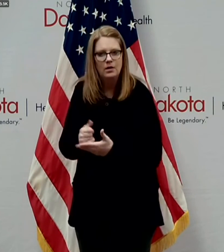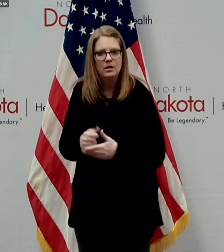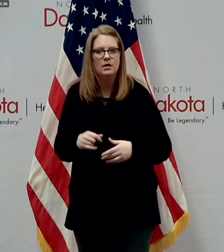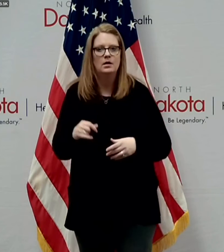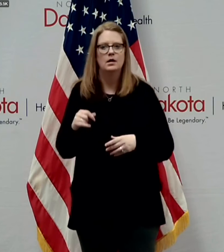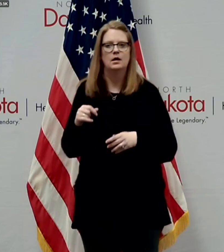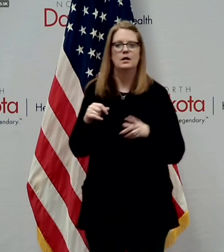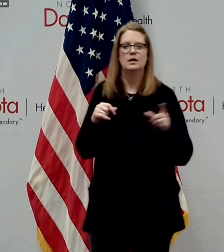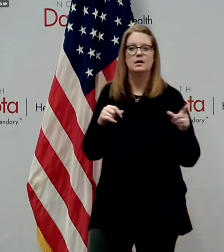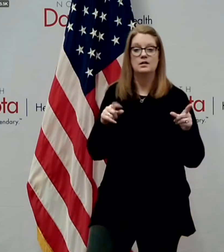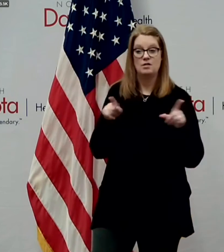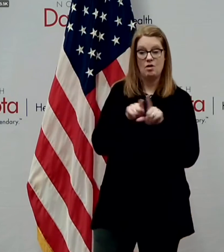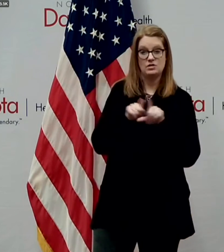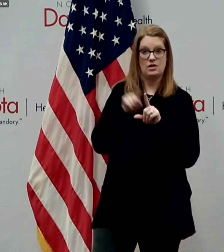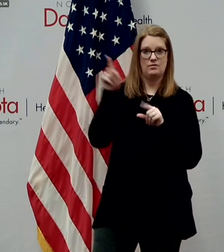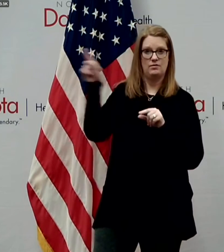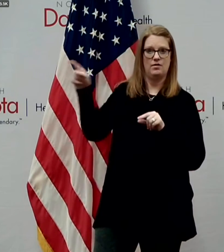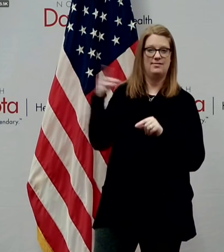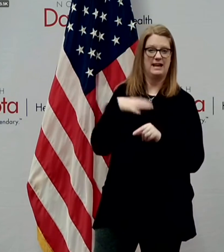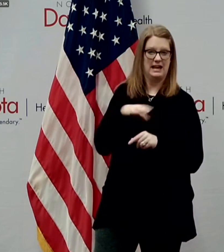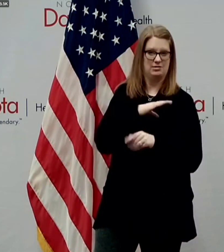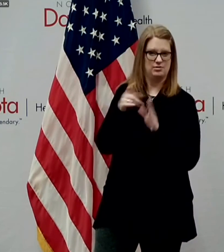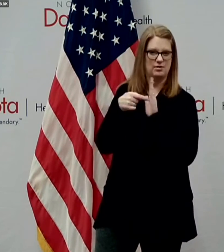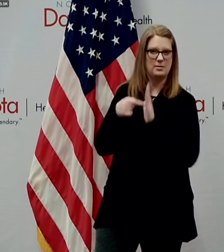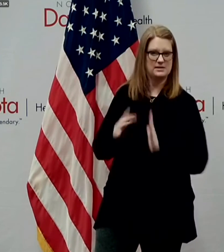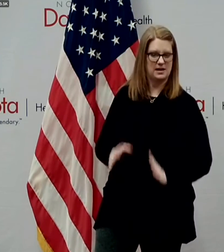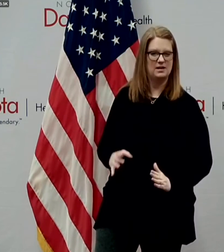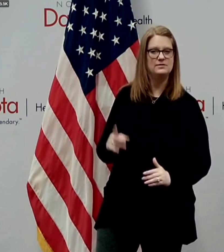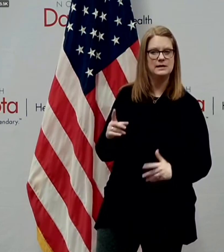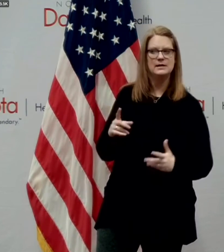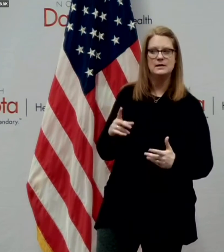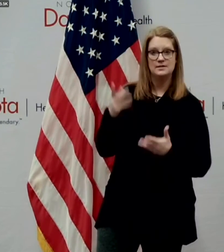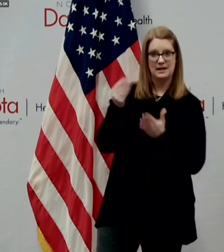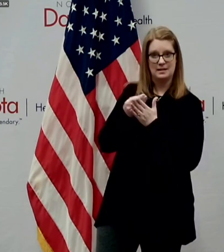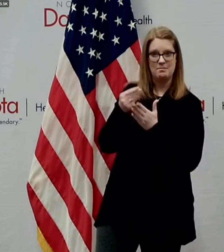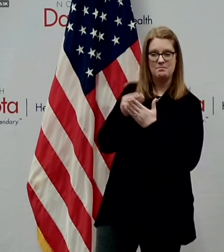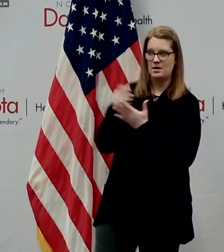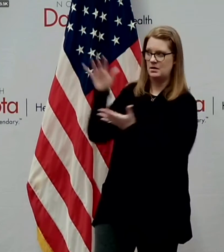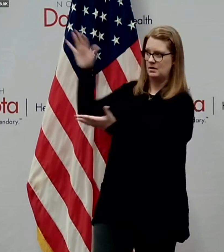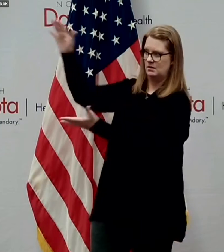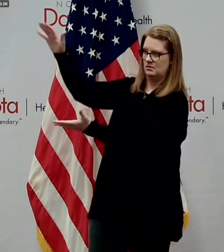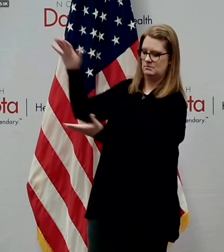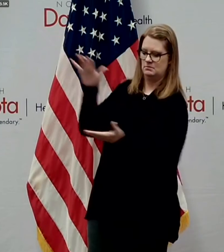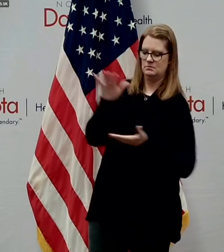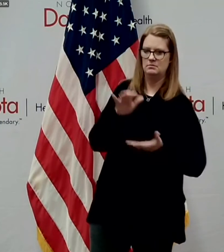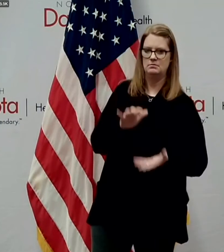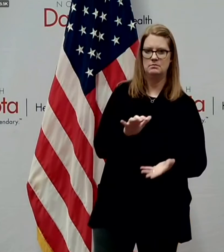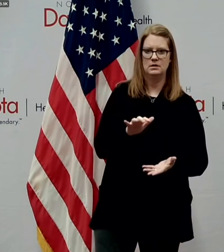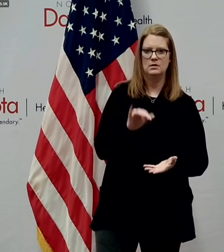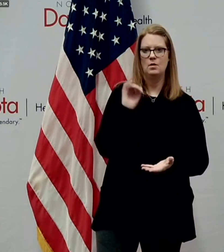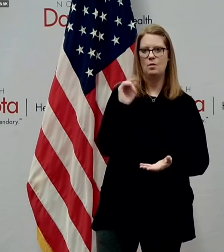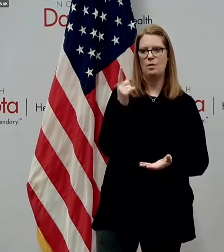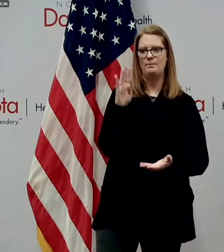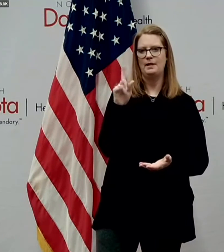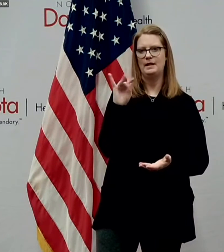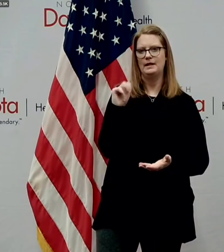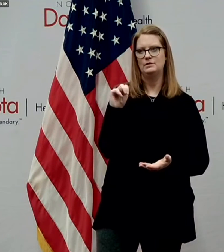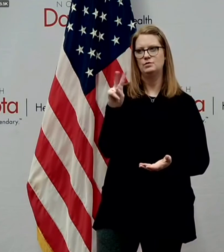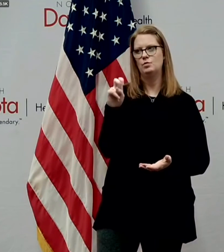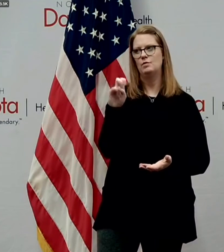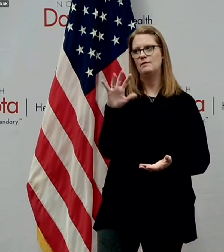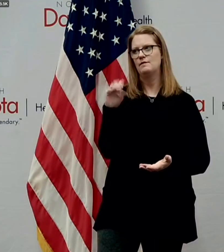CODEL about is to make sure that the dollars that were allocated to the state, you heard earlier there was a $1.25